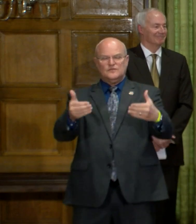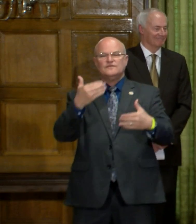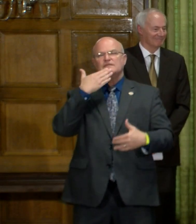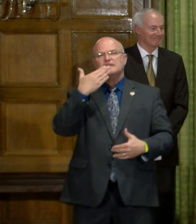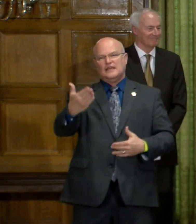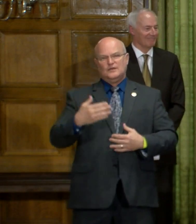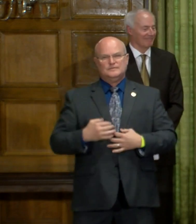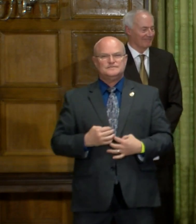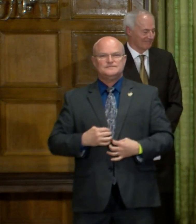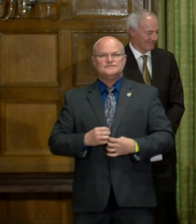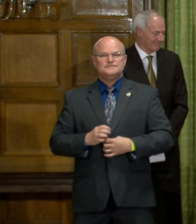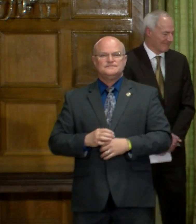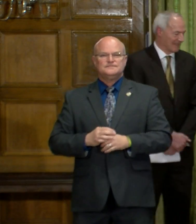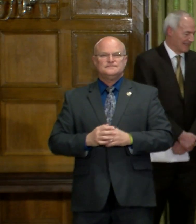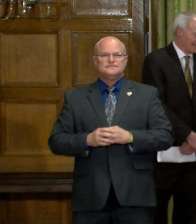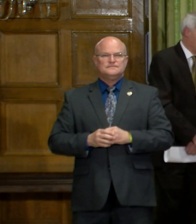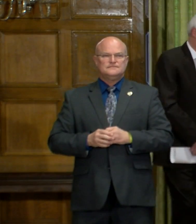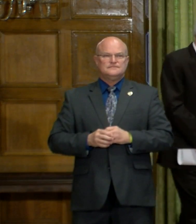Thank you.